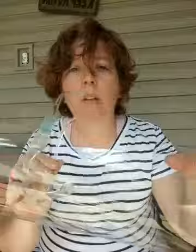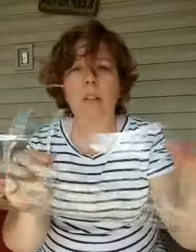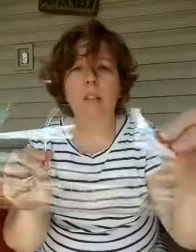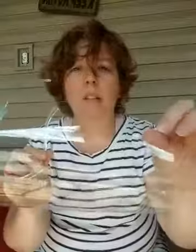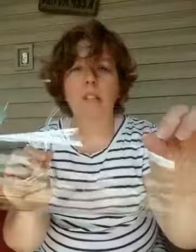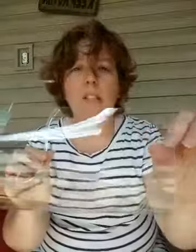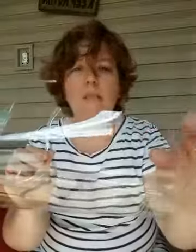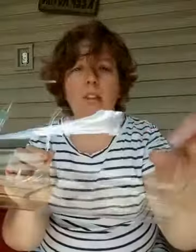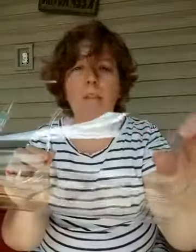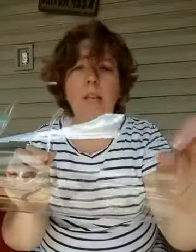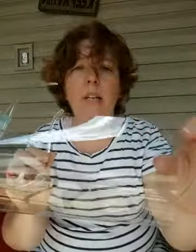This is flimsy,